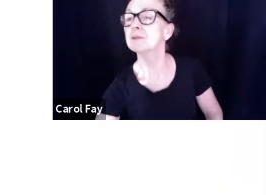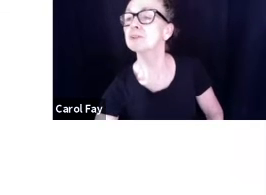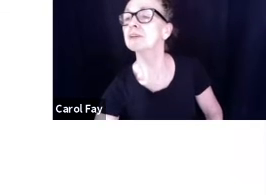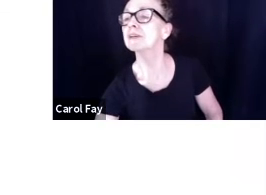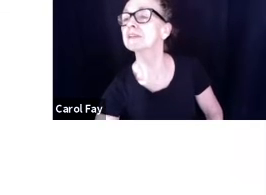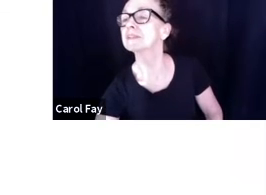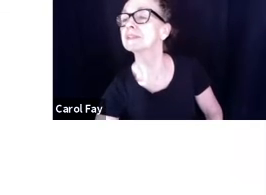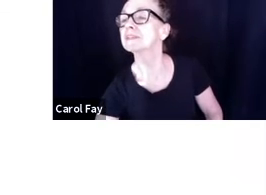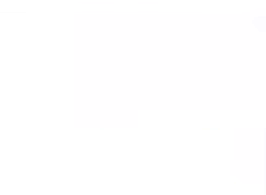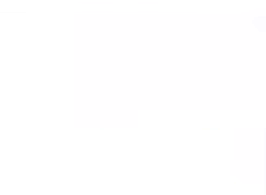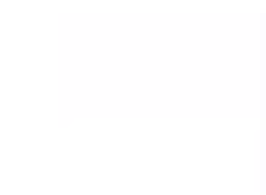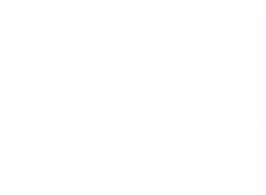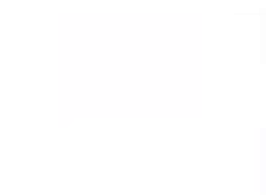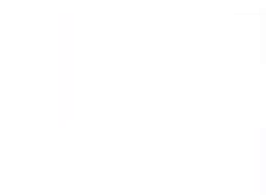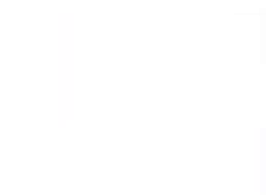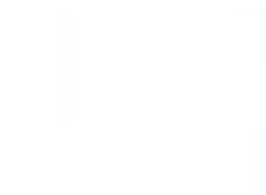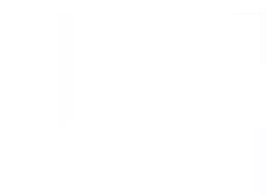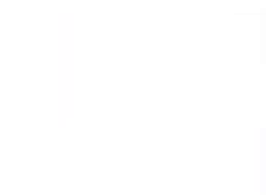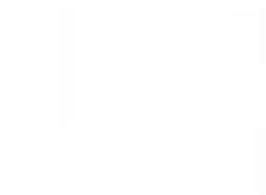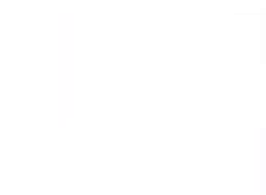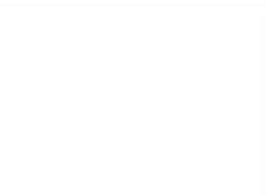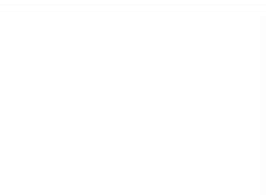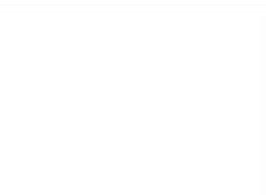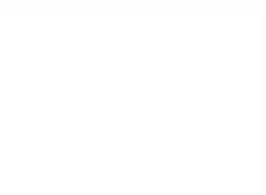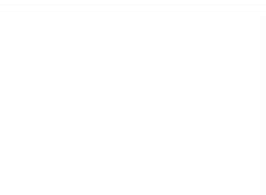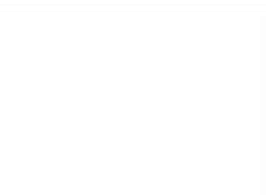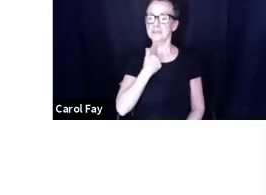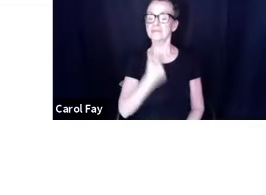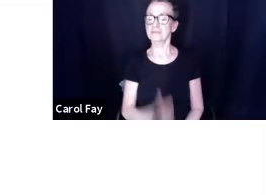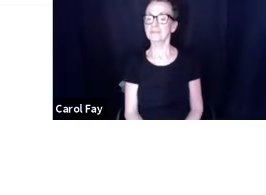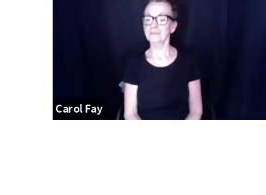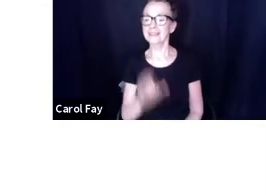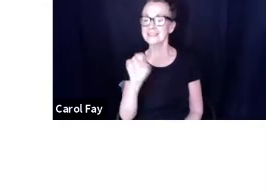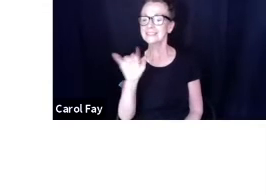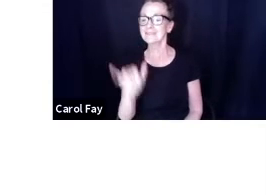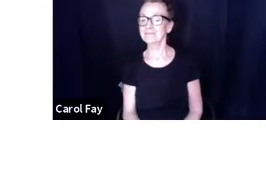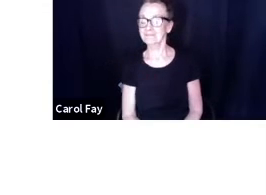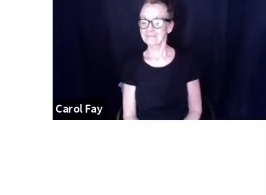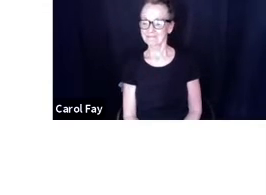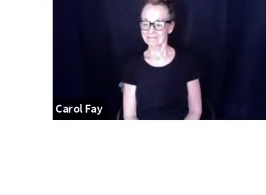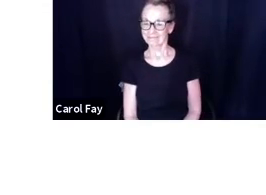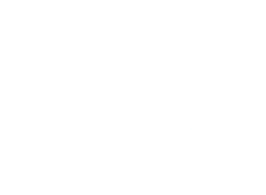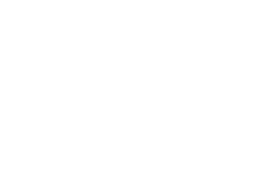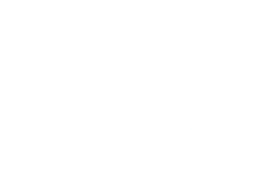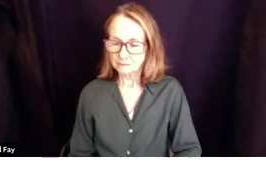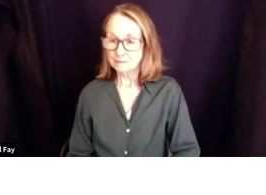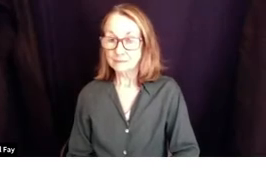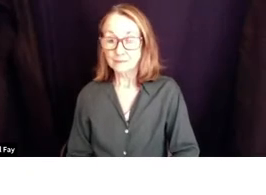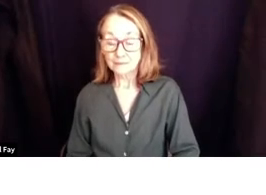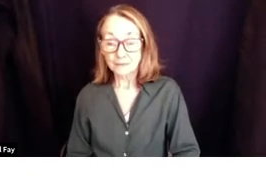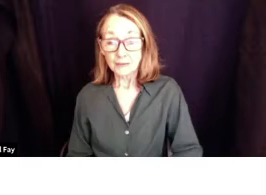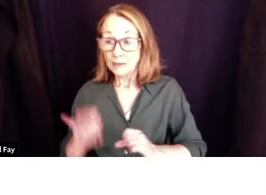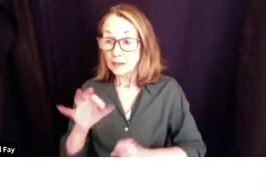Let me turn on gallery. If you can wait one moment. Just I'm good. I'm good. I see myself. Just a second.